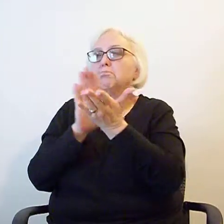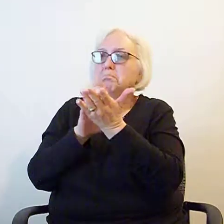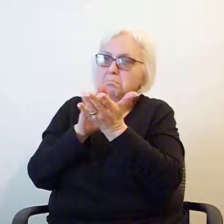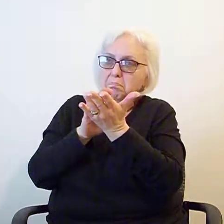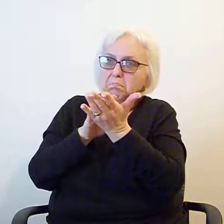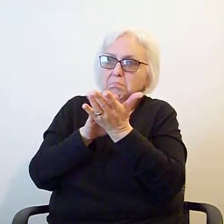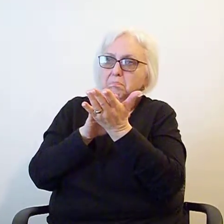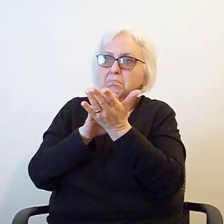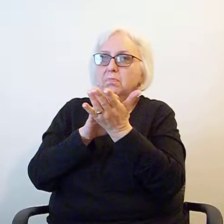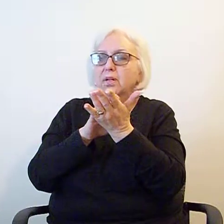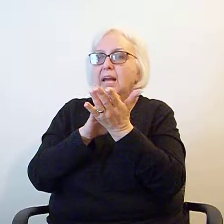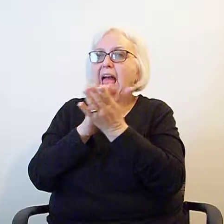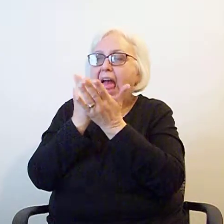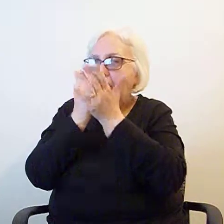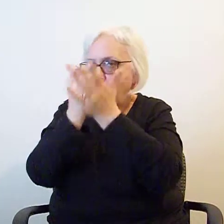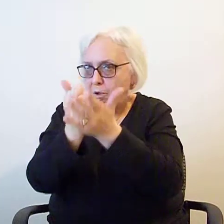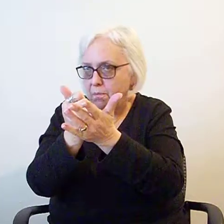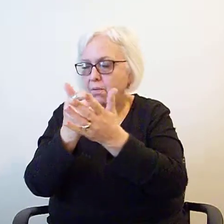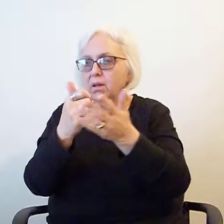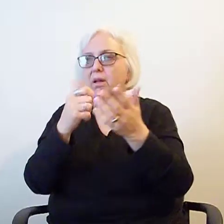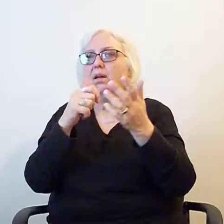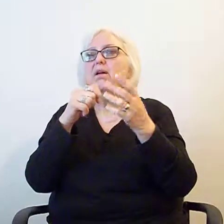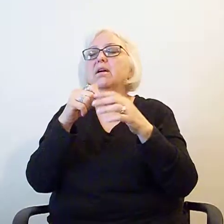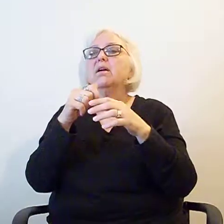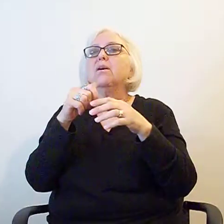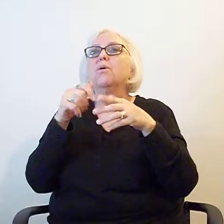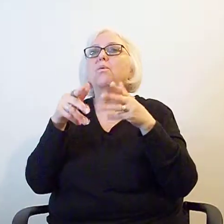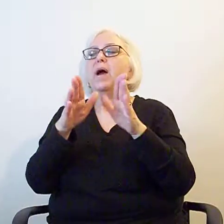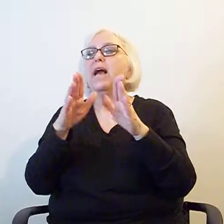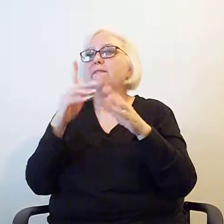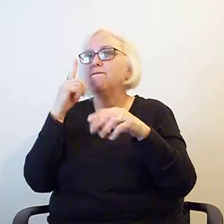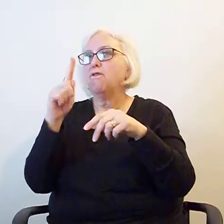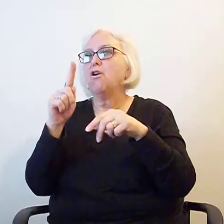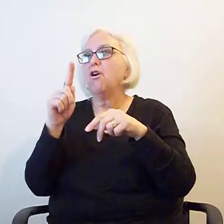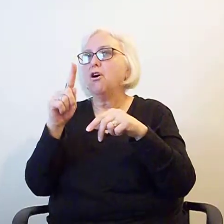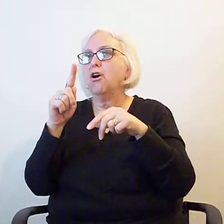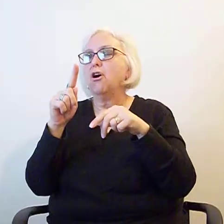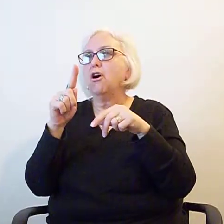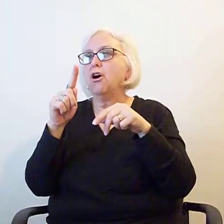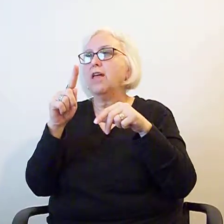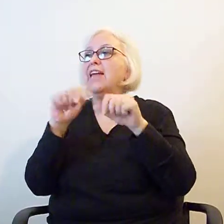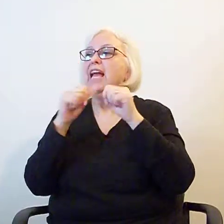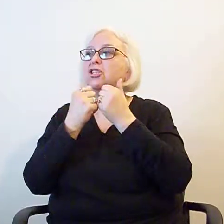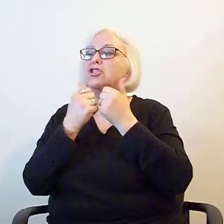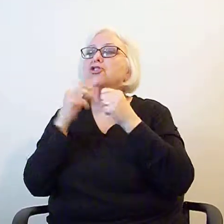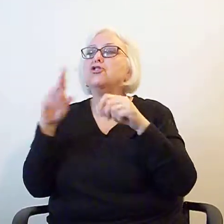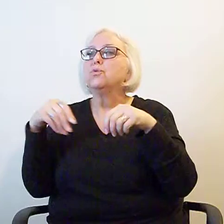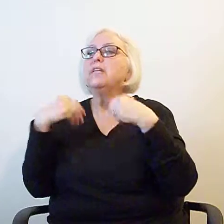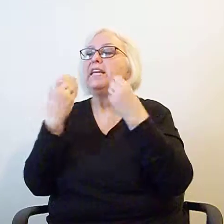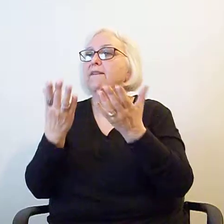other means by the agency to promote a safe environment for you and